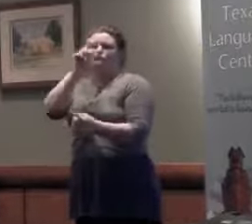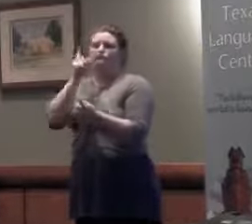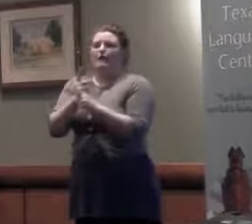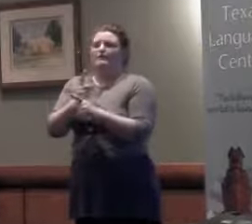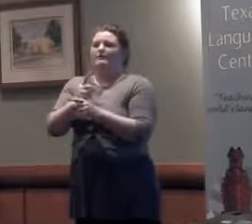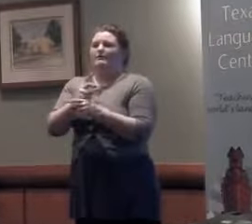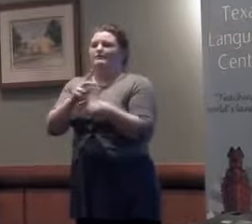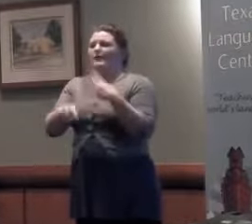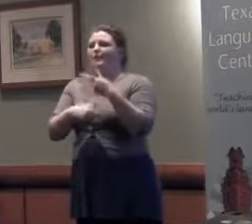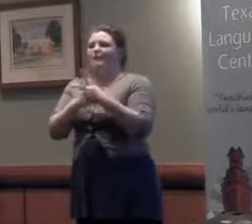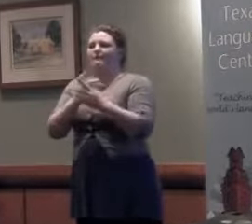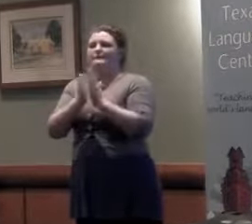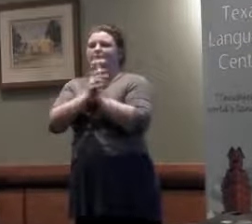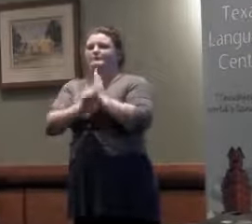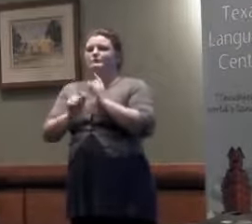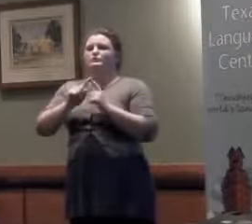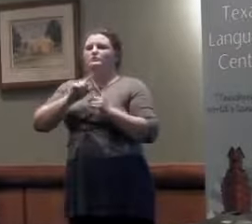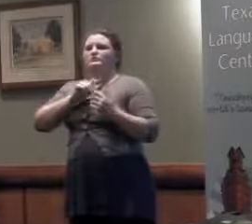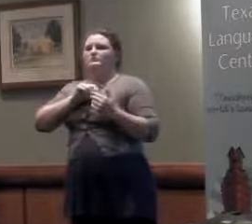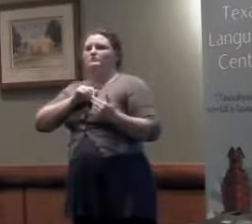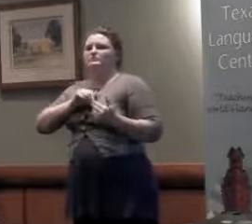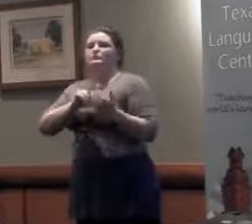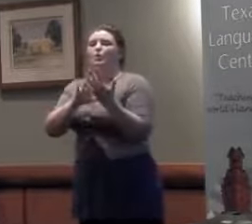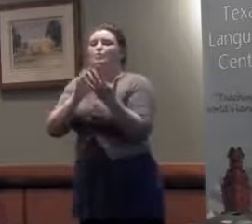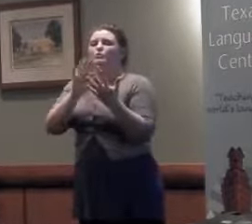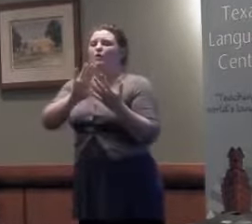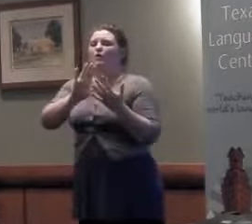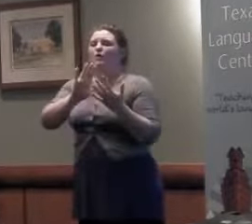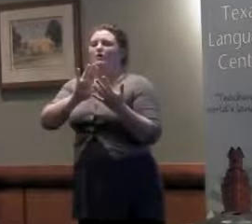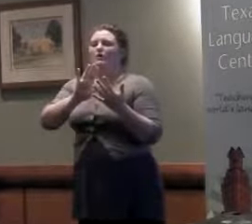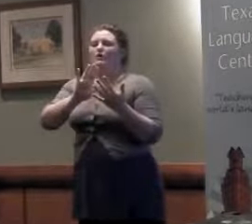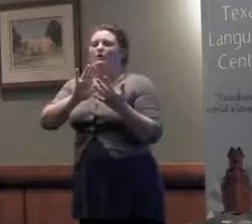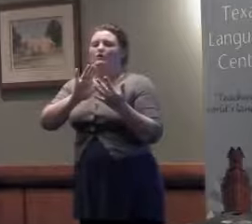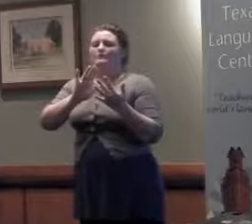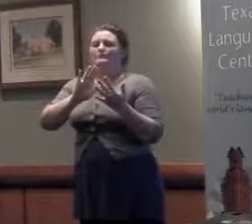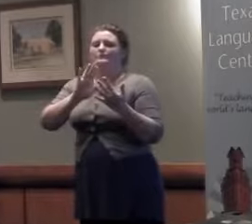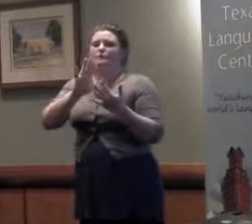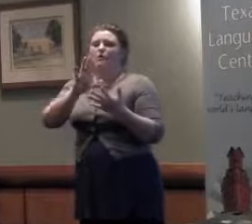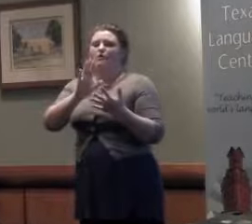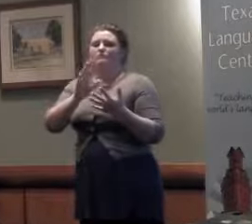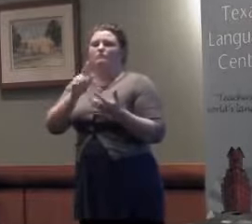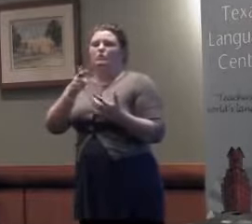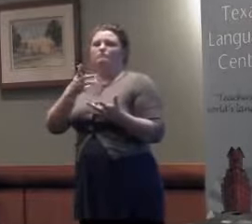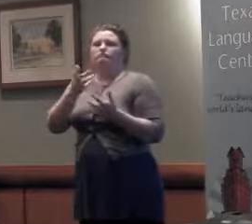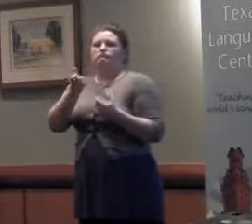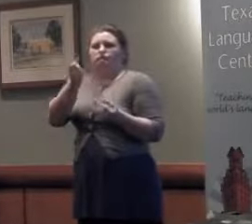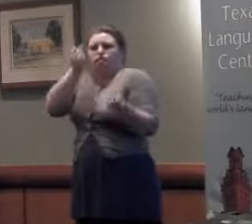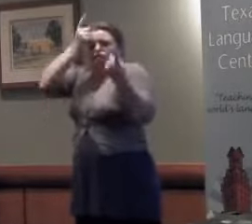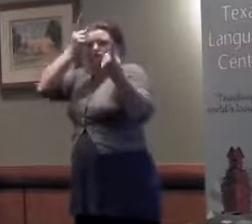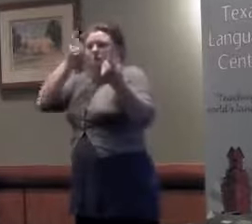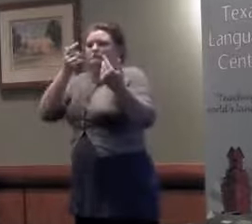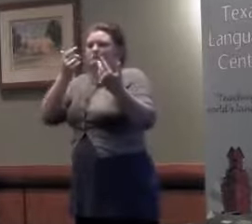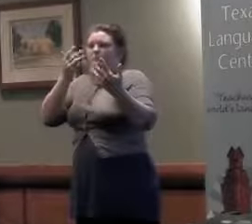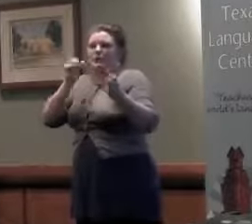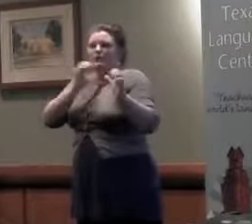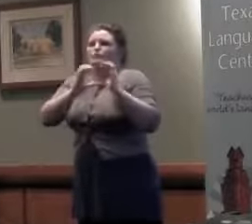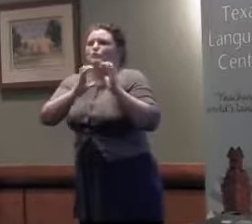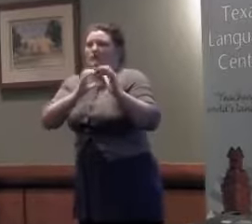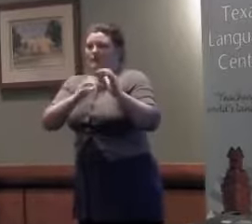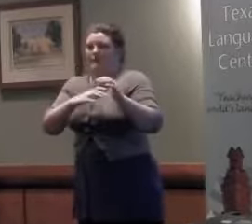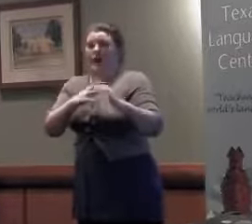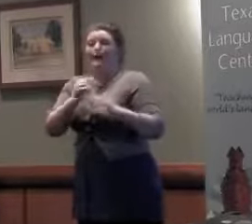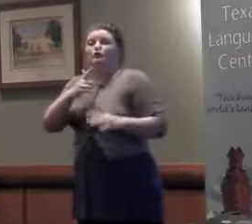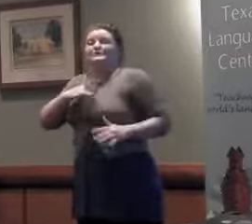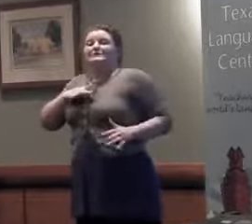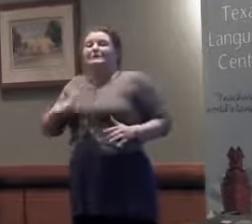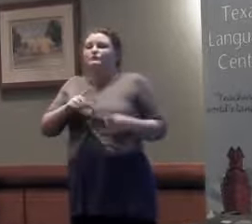of skills so that you're understood, so that you can communicate. And so that you're also